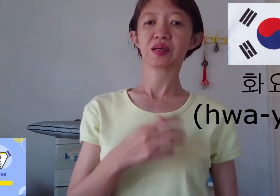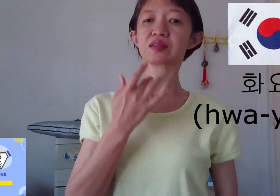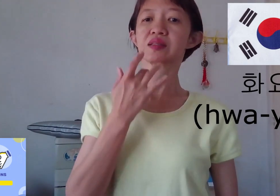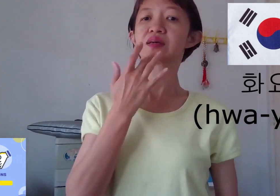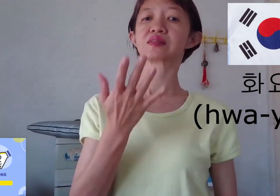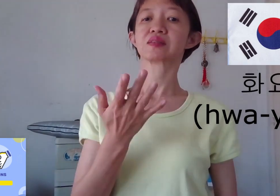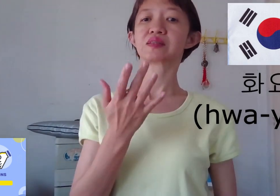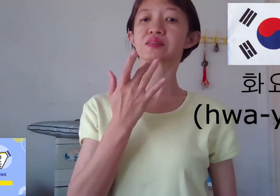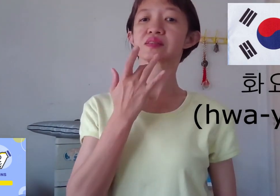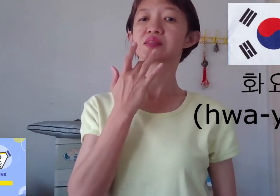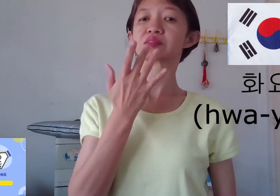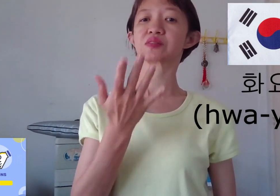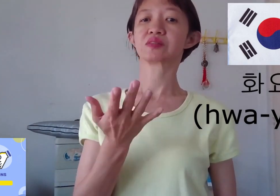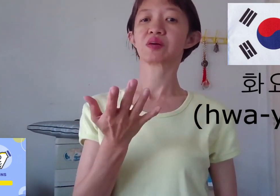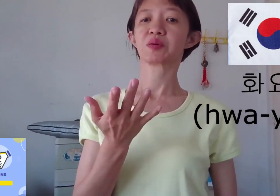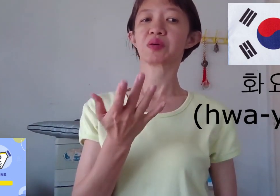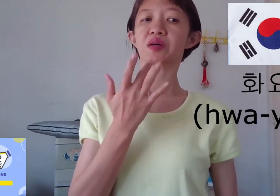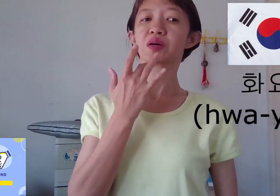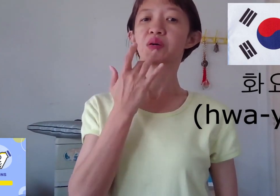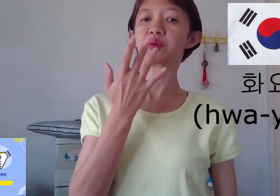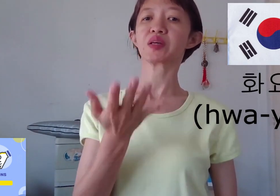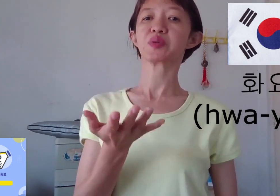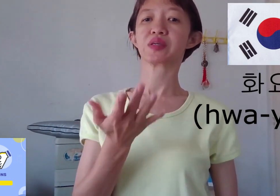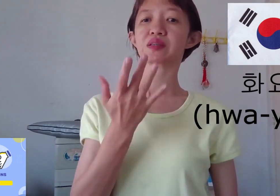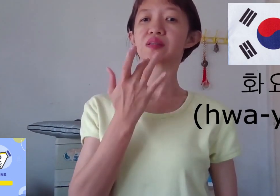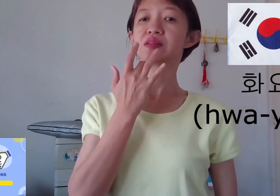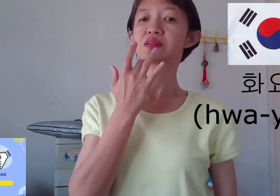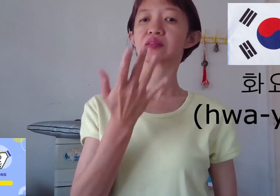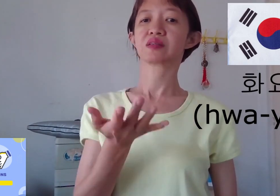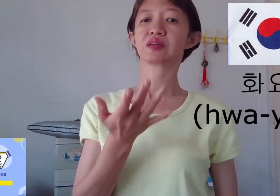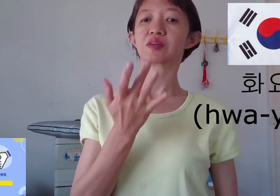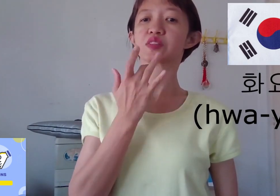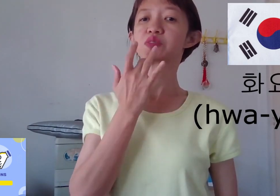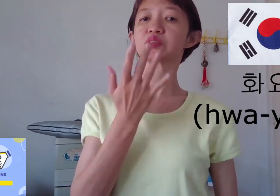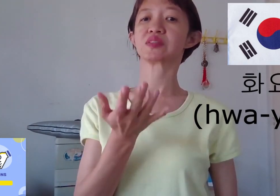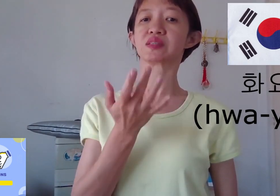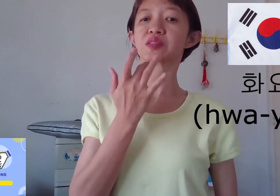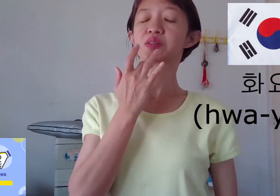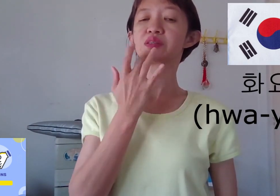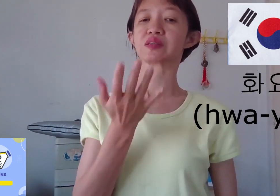And then this is Hwa you will for Tuesday in Korean.